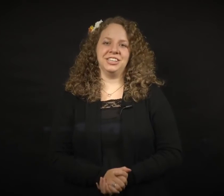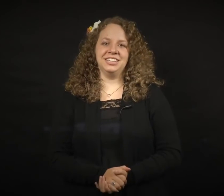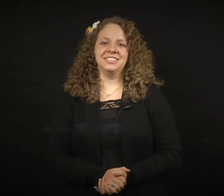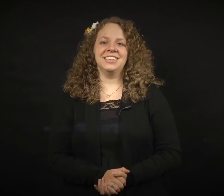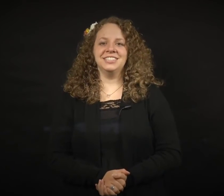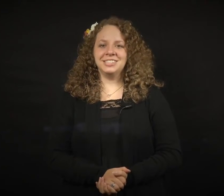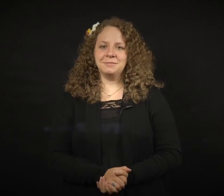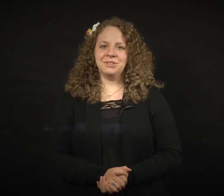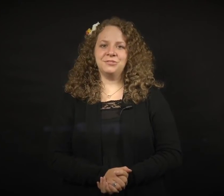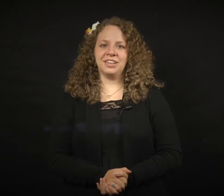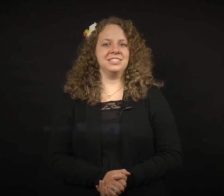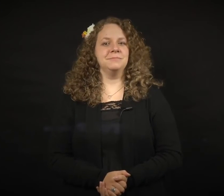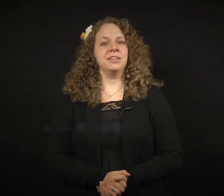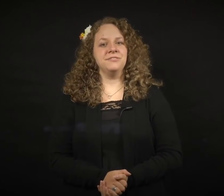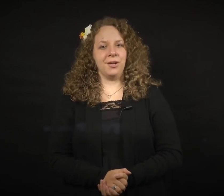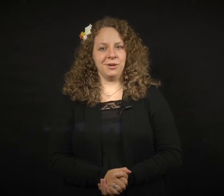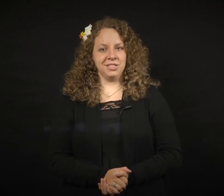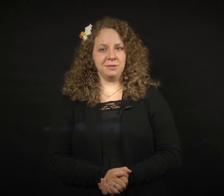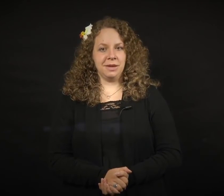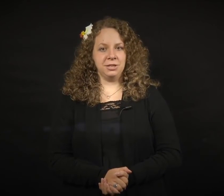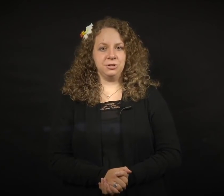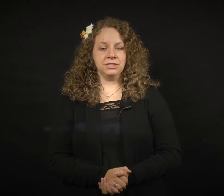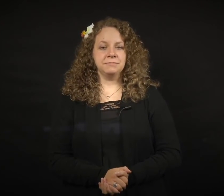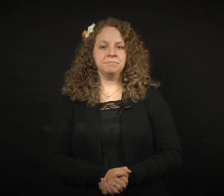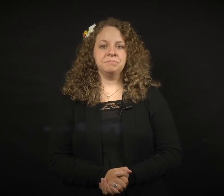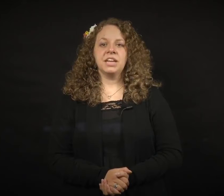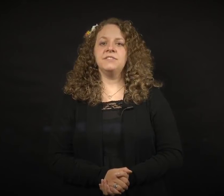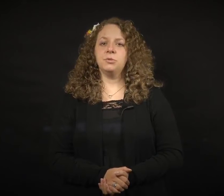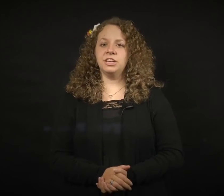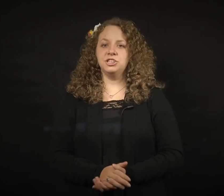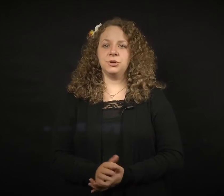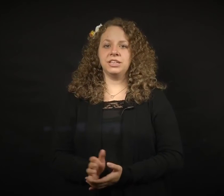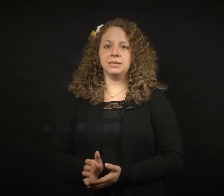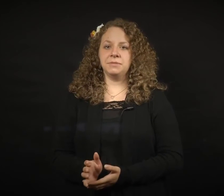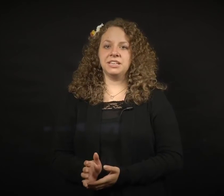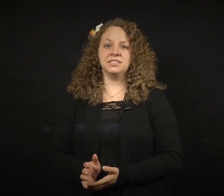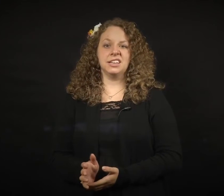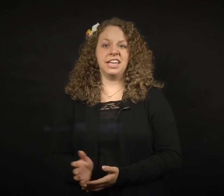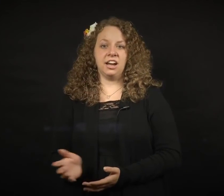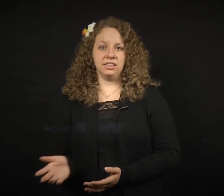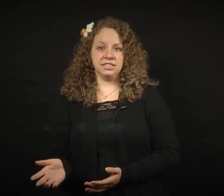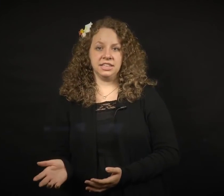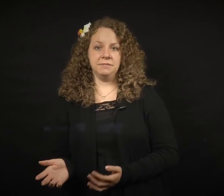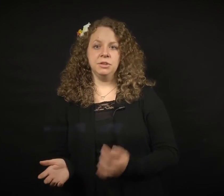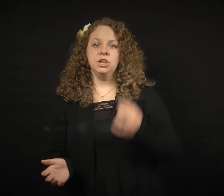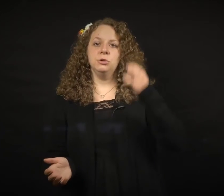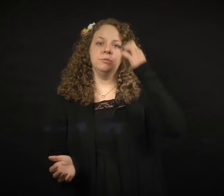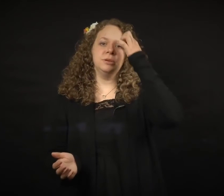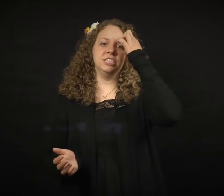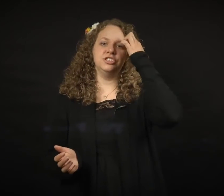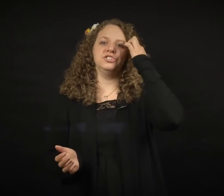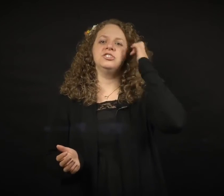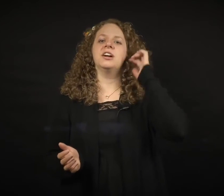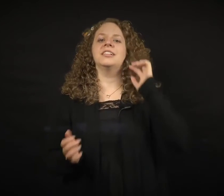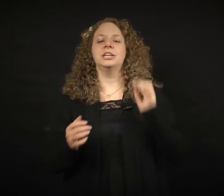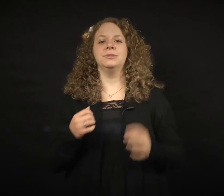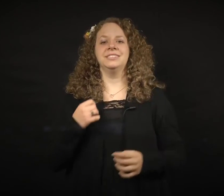Additionally, signs can be inflected by the following non-manuals. If you want to show that something is done carelessly, you would position your tongue like you were